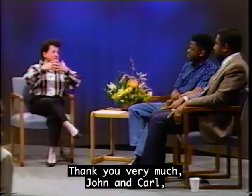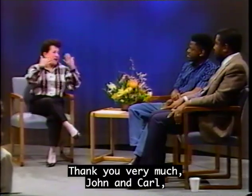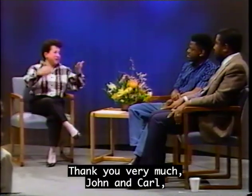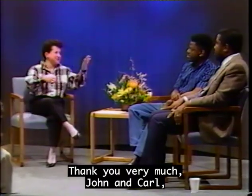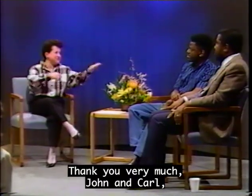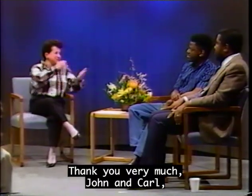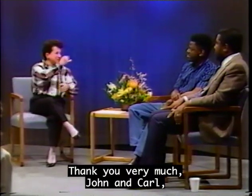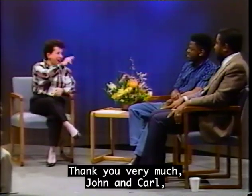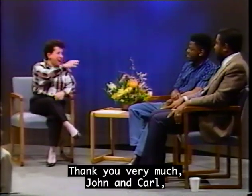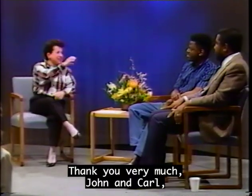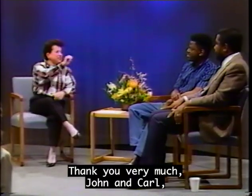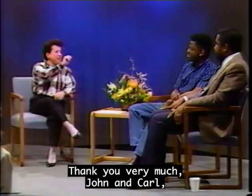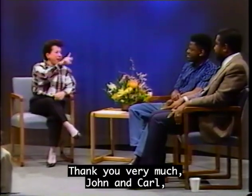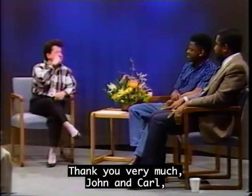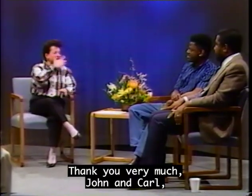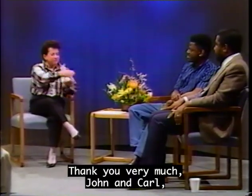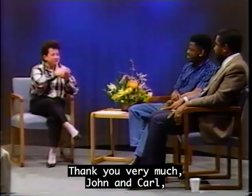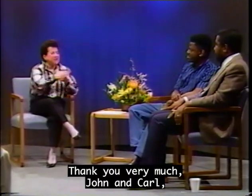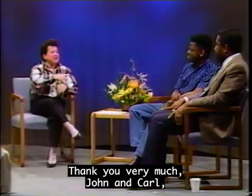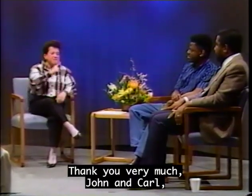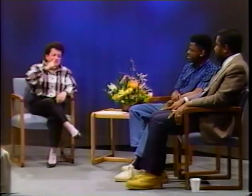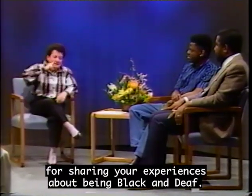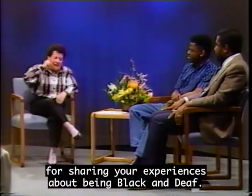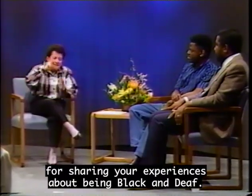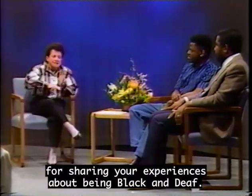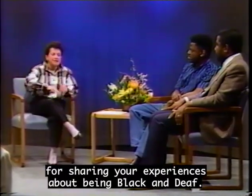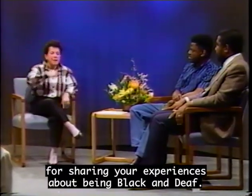Thank you very much, John and Carl, for sharing your